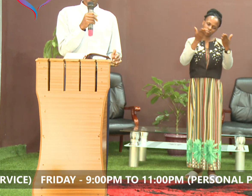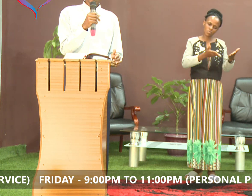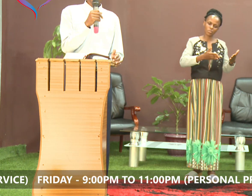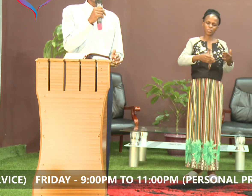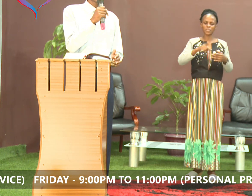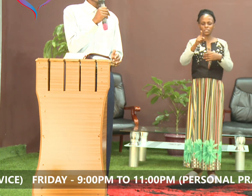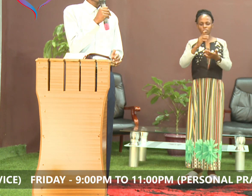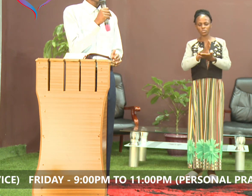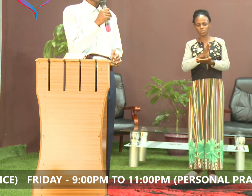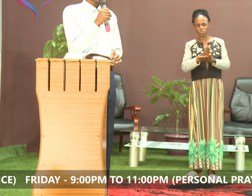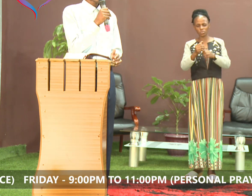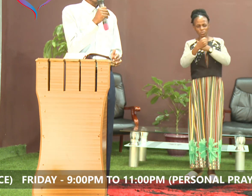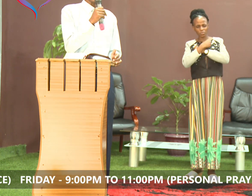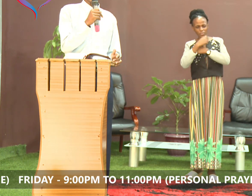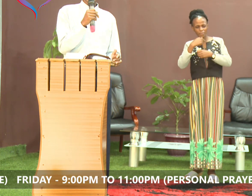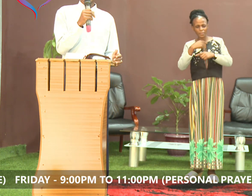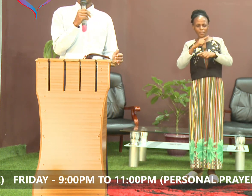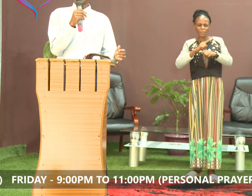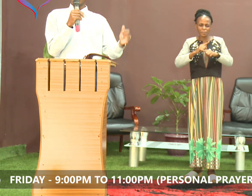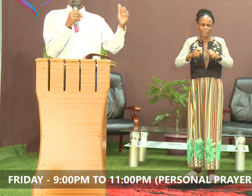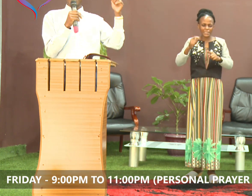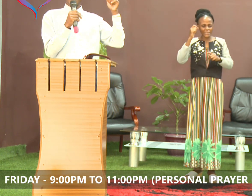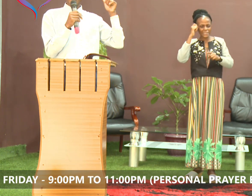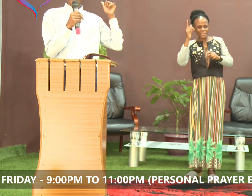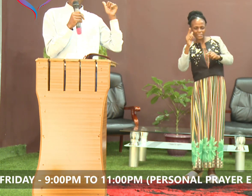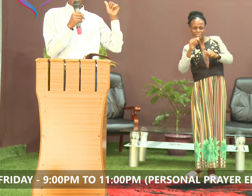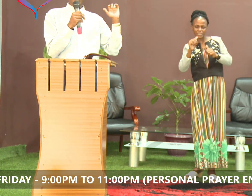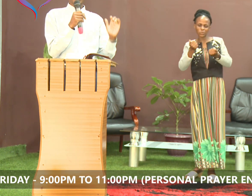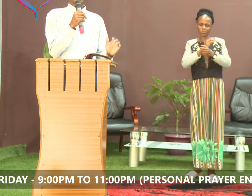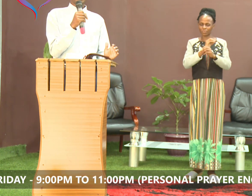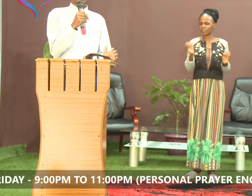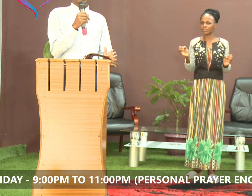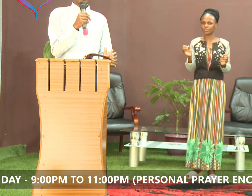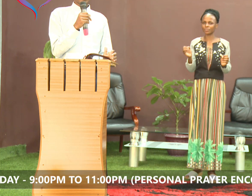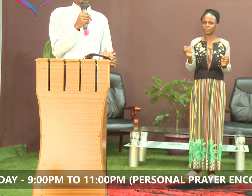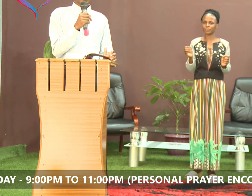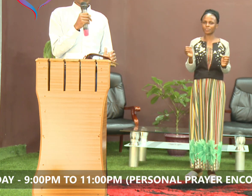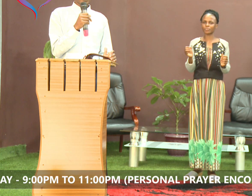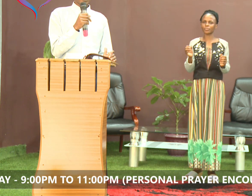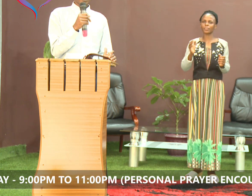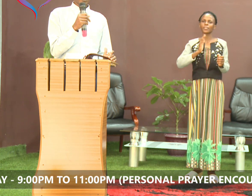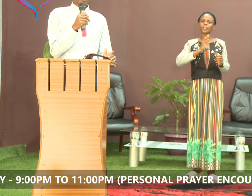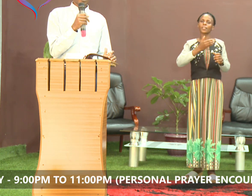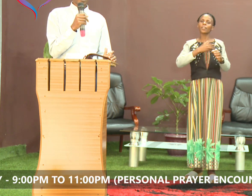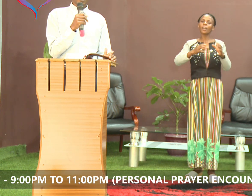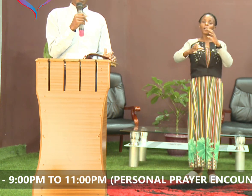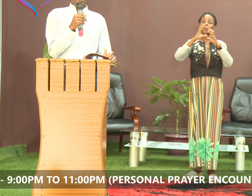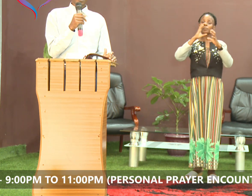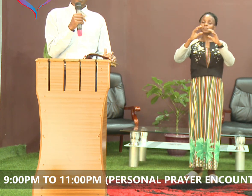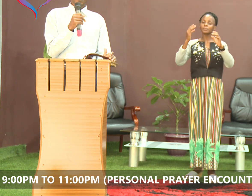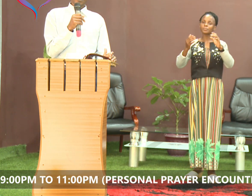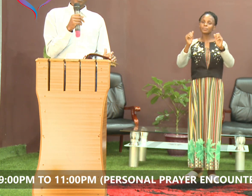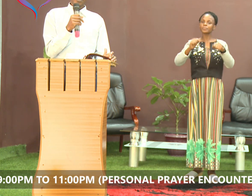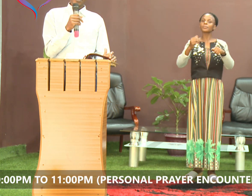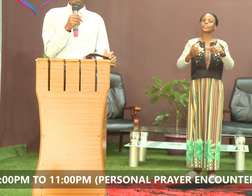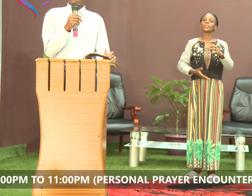nga sigitegeera mu kijidde. Let's first put right the first thing. Our communication can have gaps. You're saying